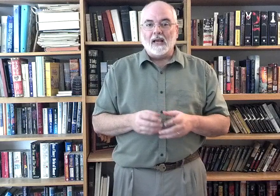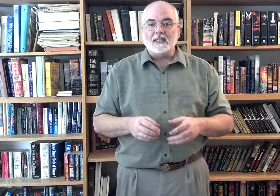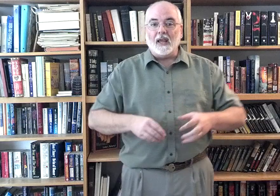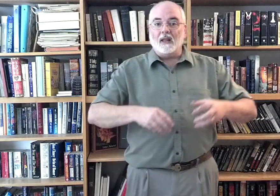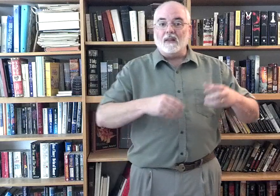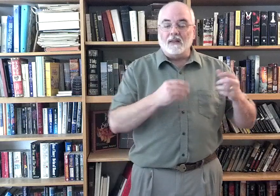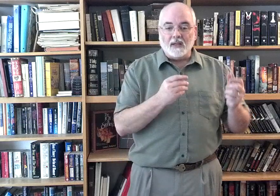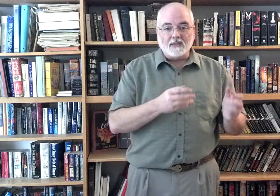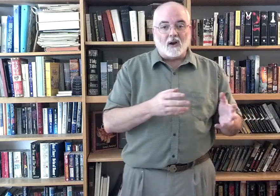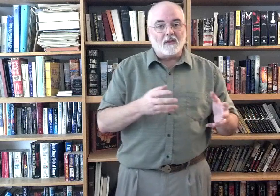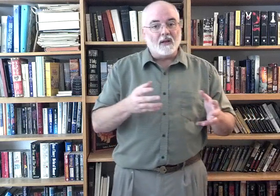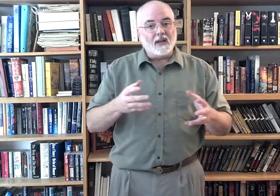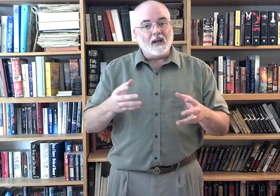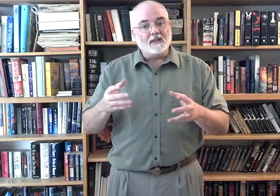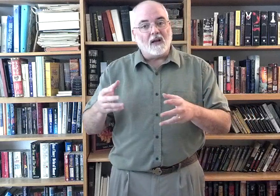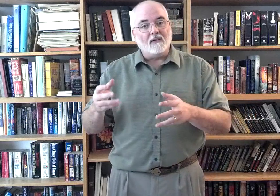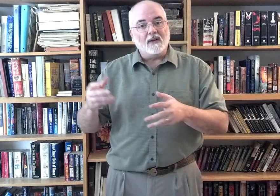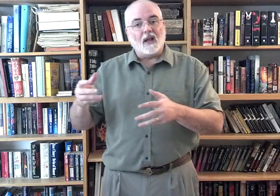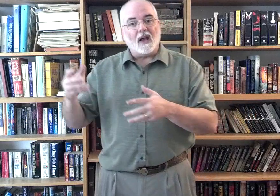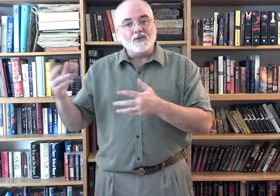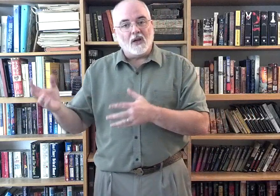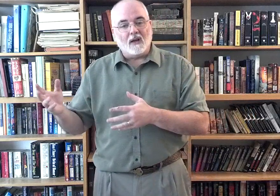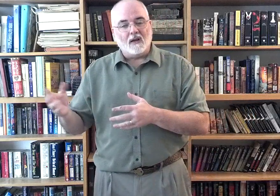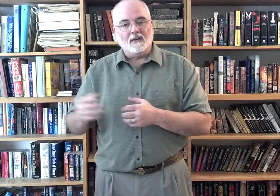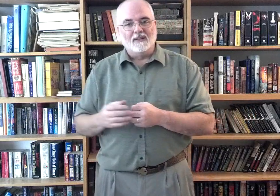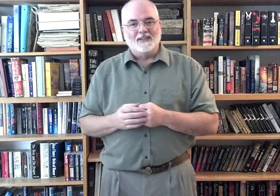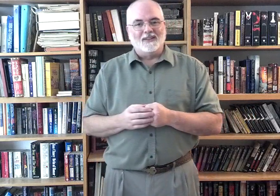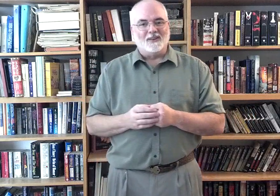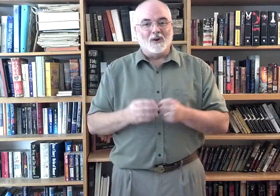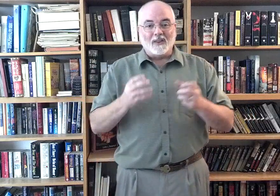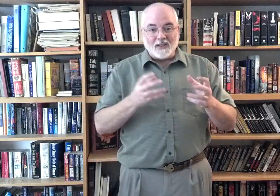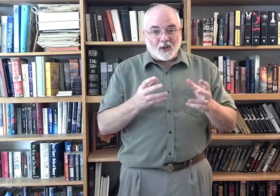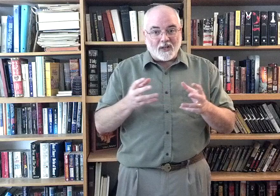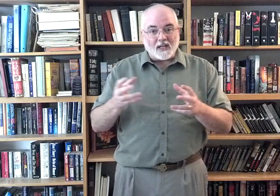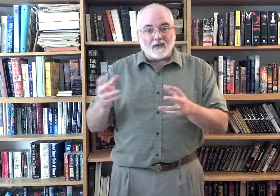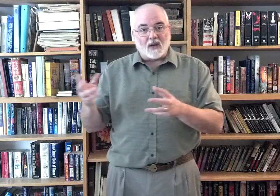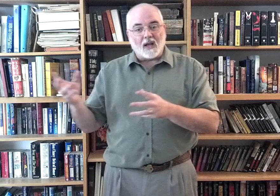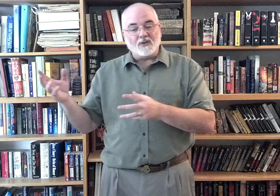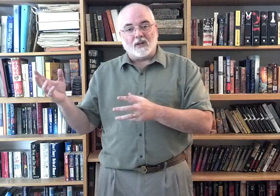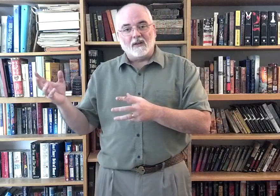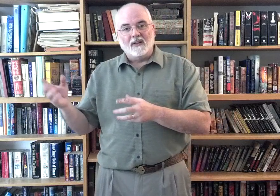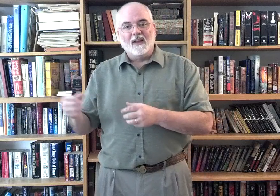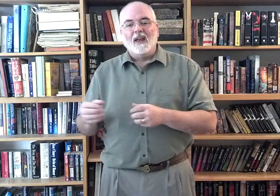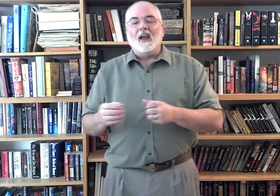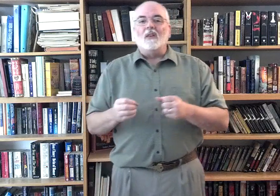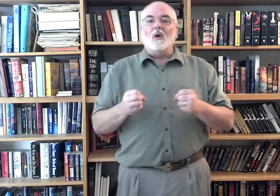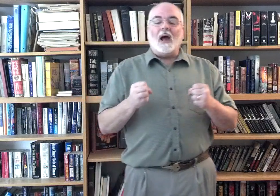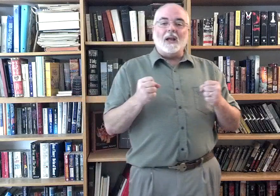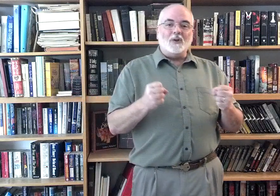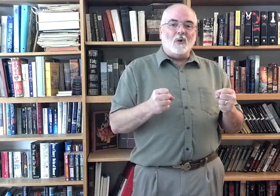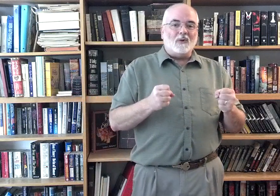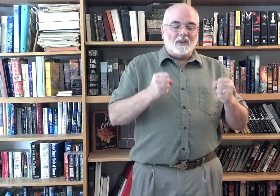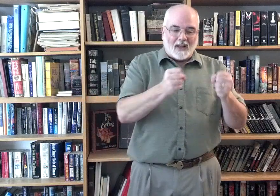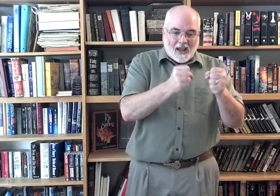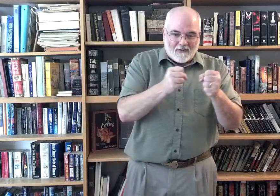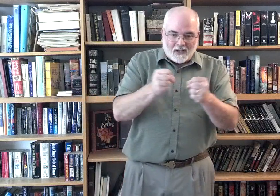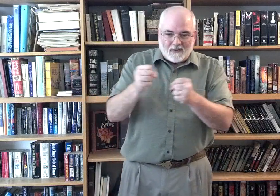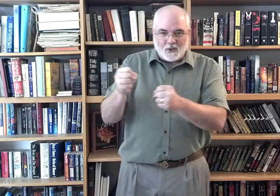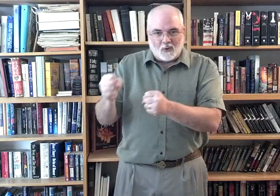say, these are the days of Elijah. Or, these are the days of Elijah. I don't have individual